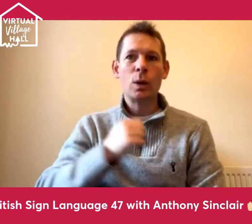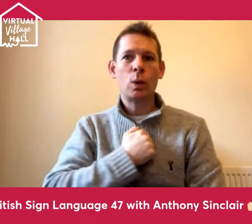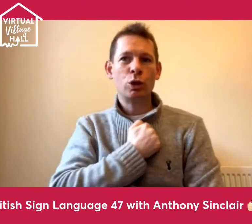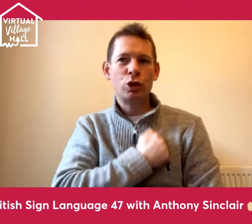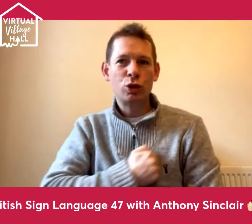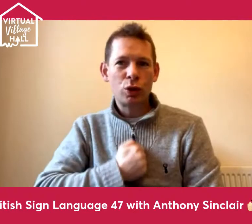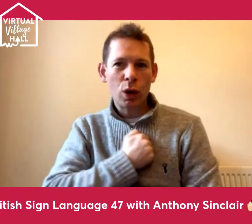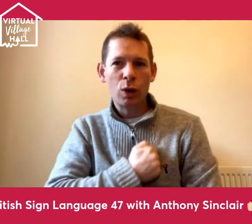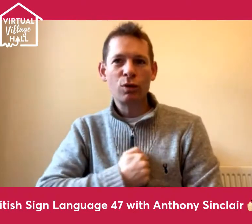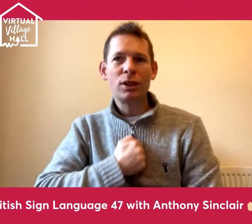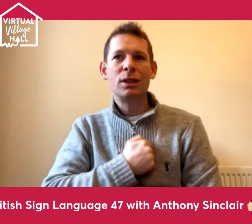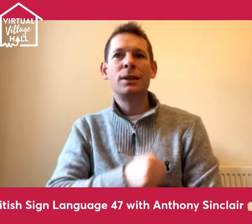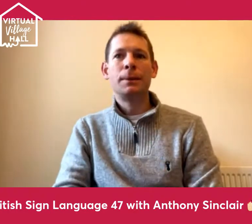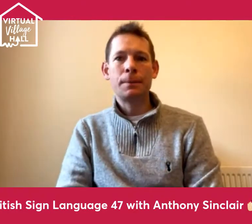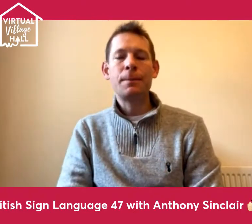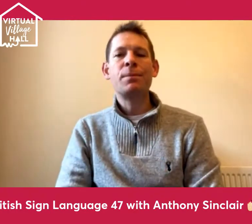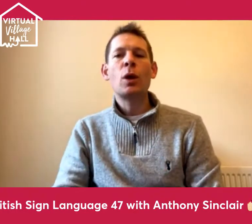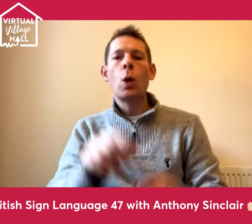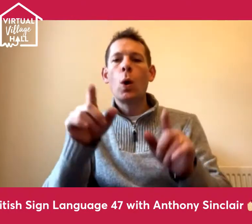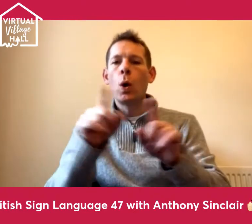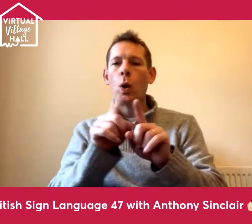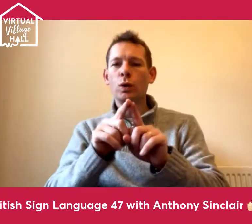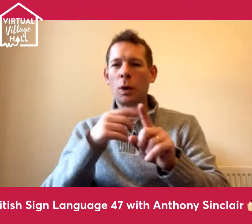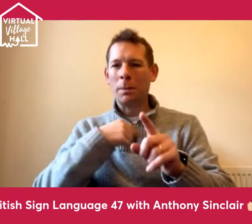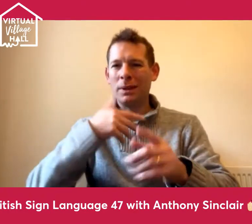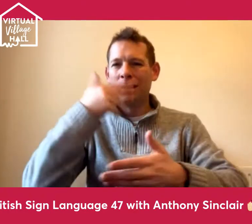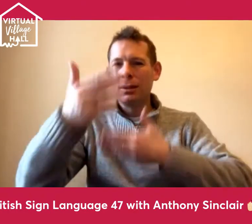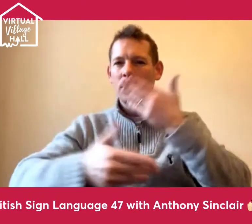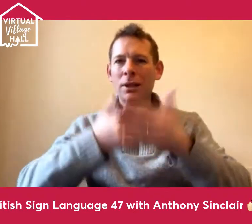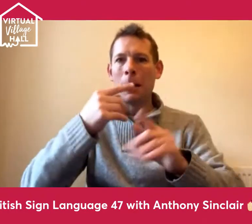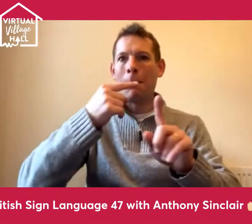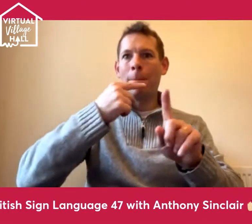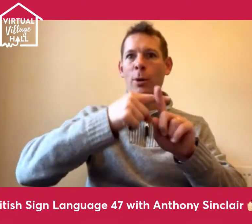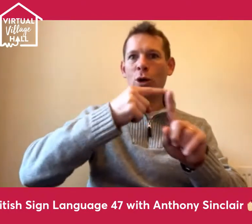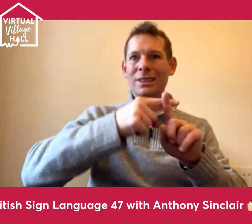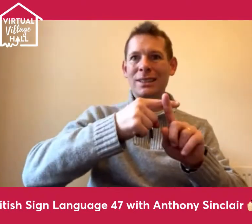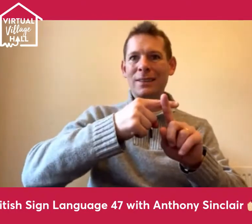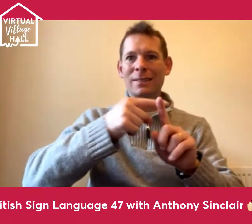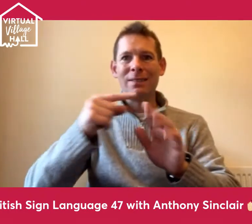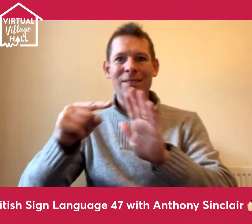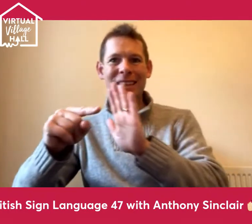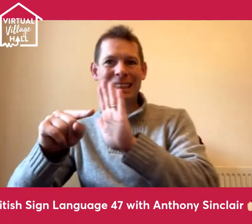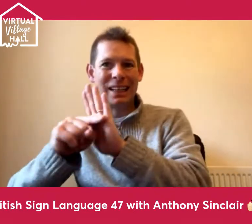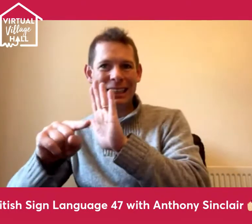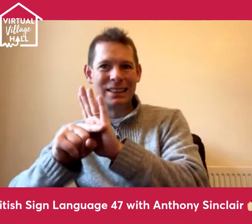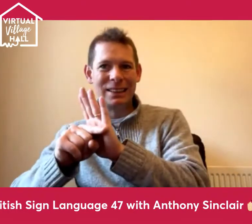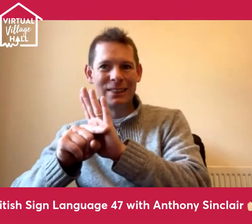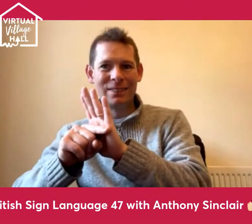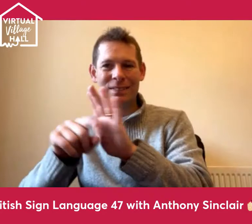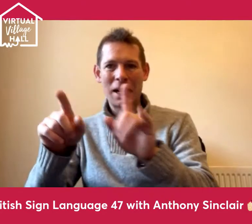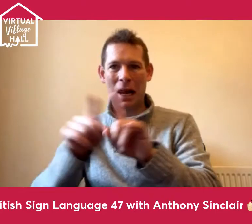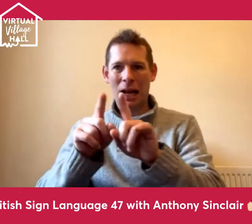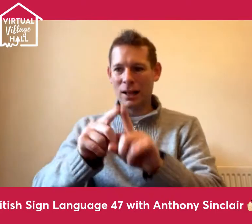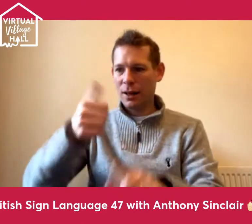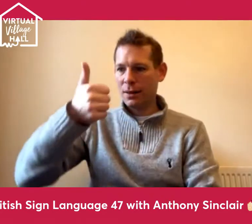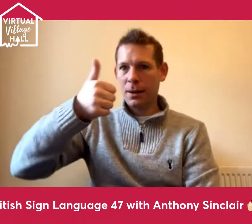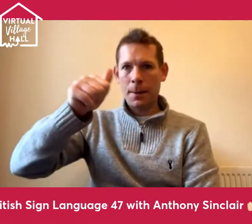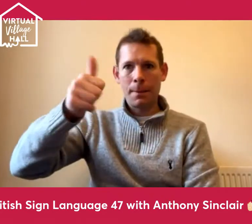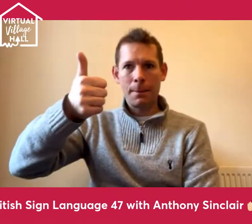like thank you, hello, sorry, and also I had explained a little bit how we sign things